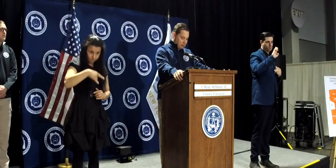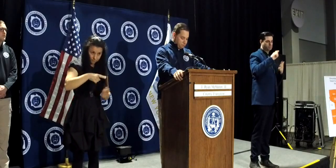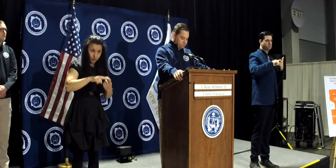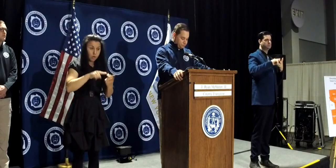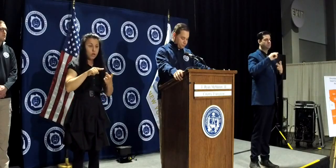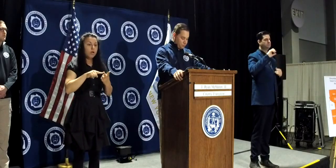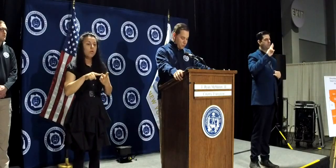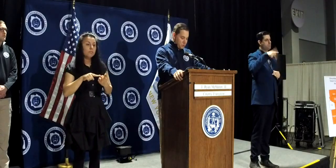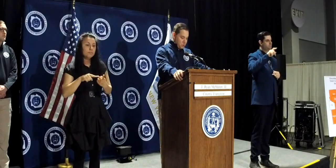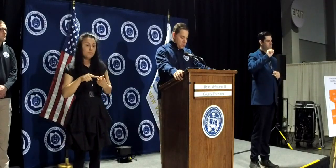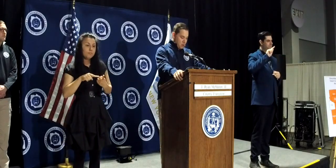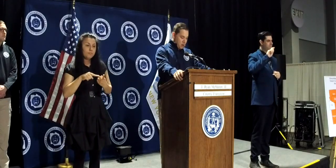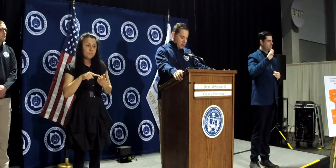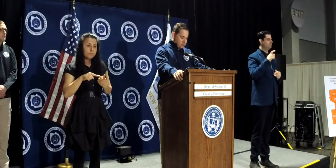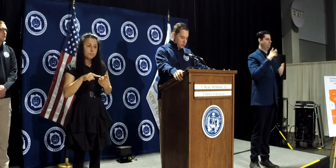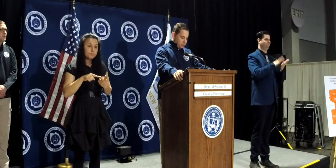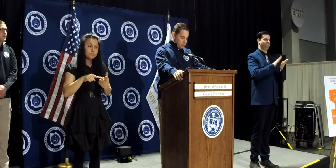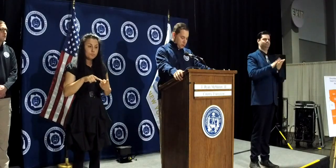tremendous job.